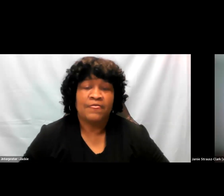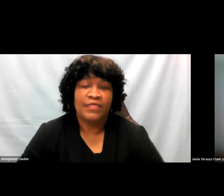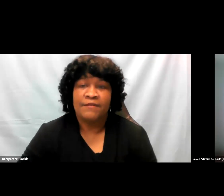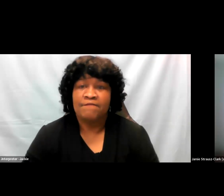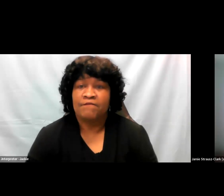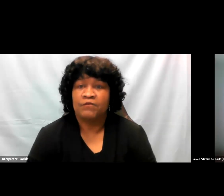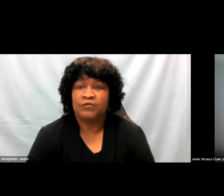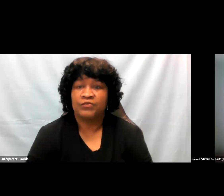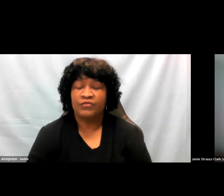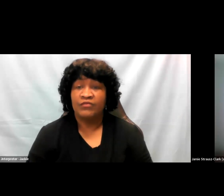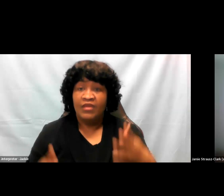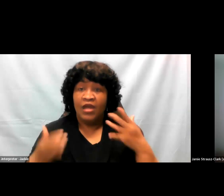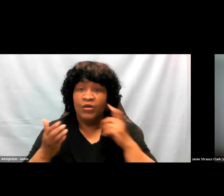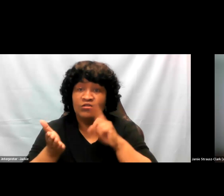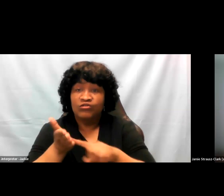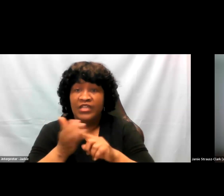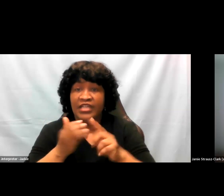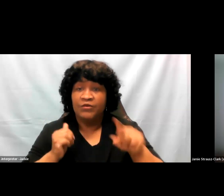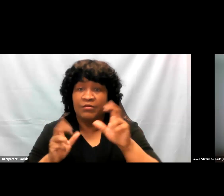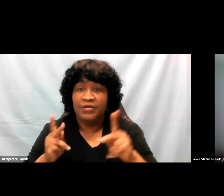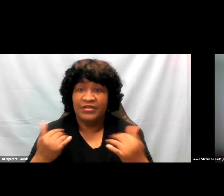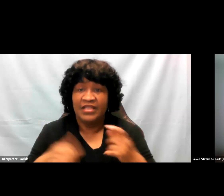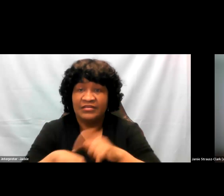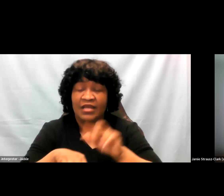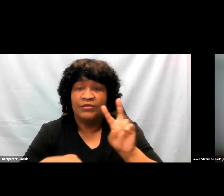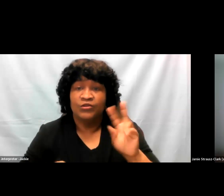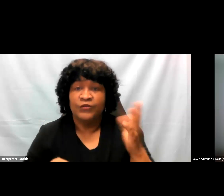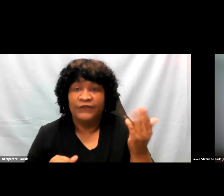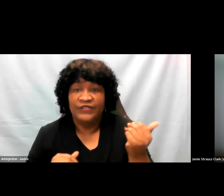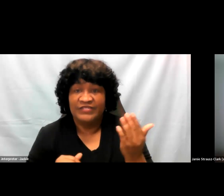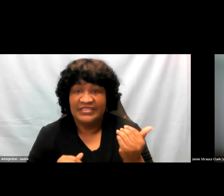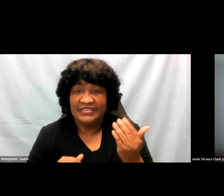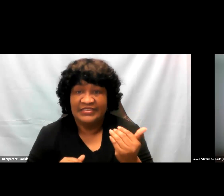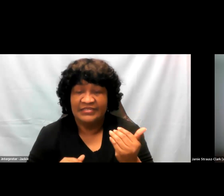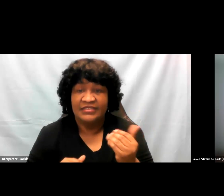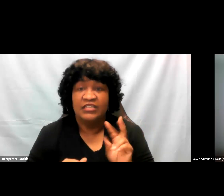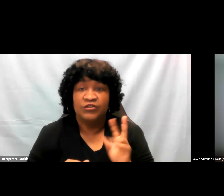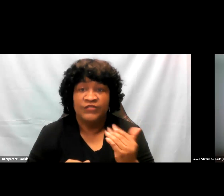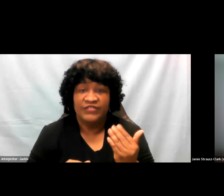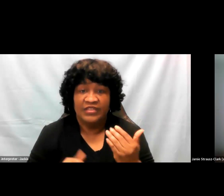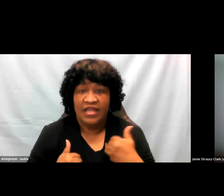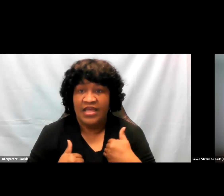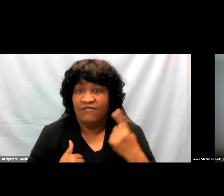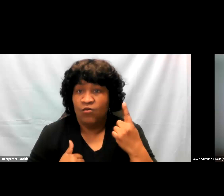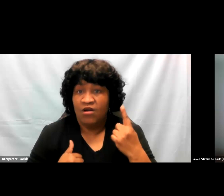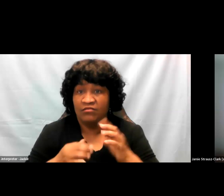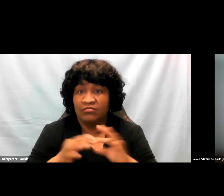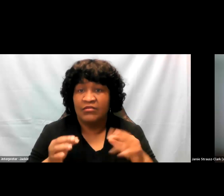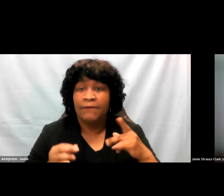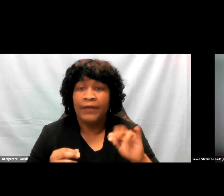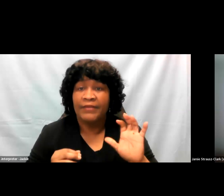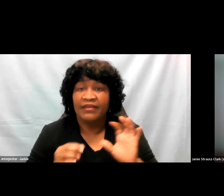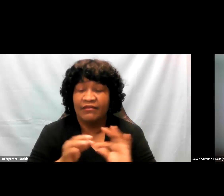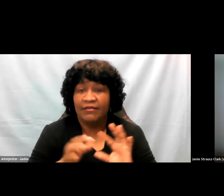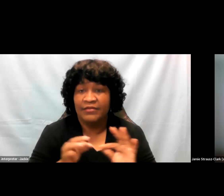Okay, I want to check in with folks. It's 2:15. I have one public comment